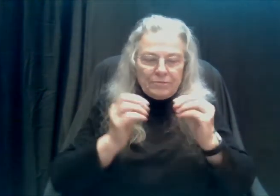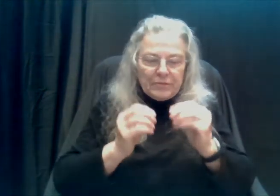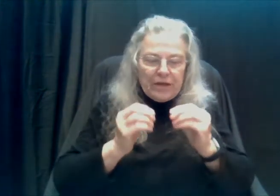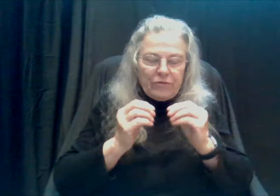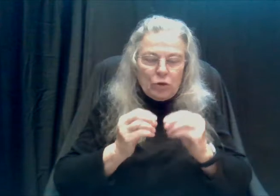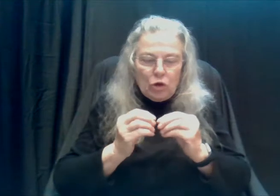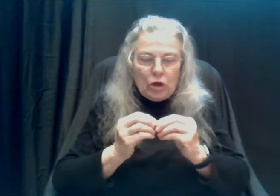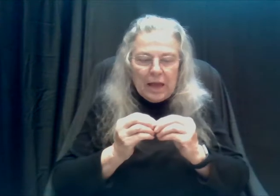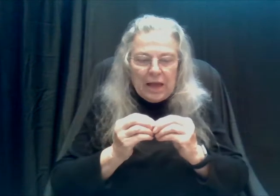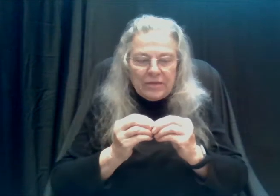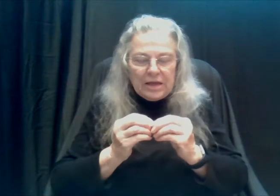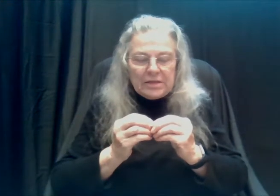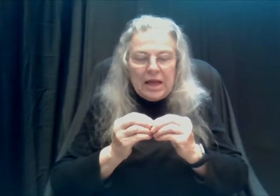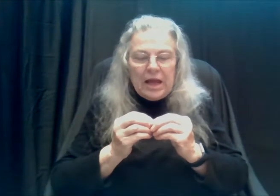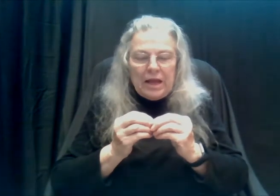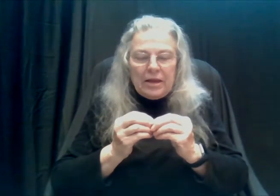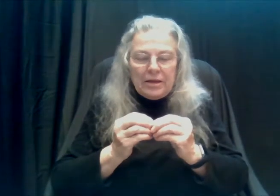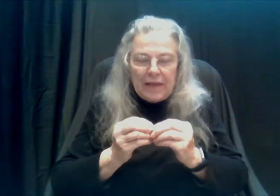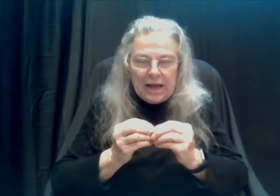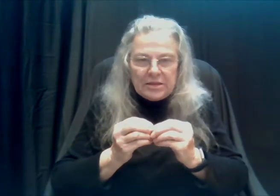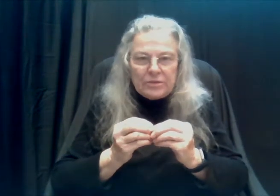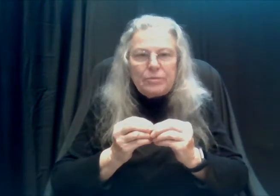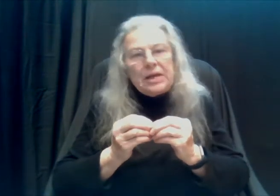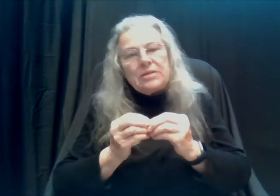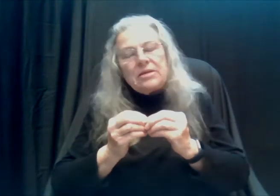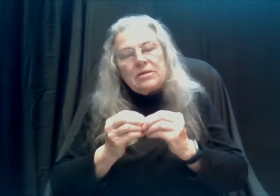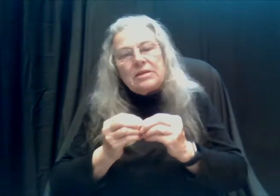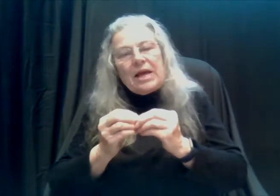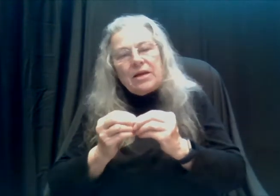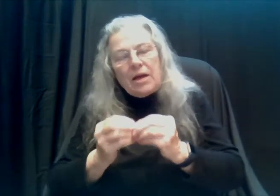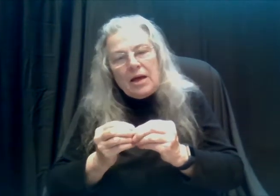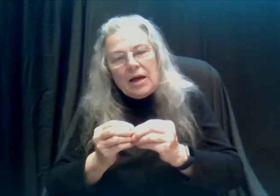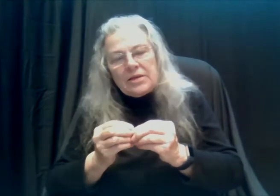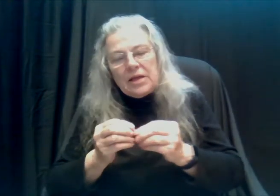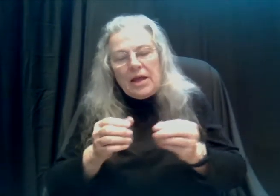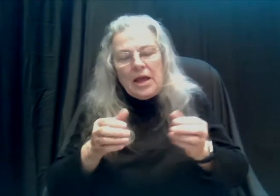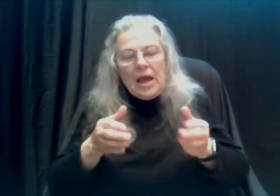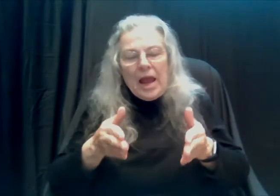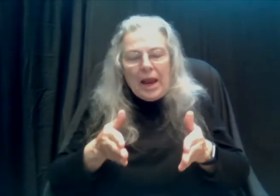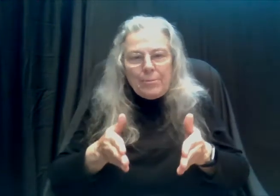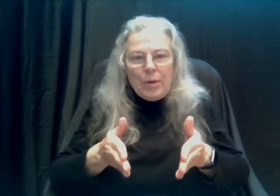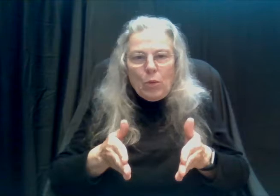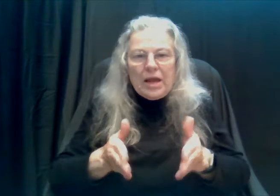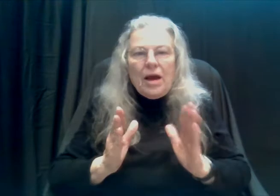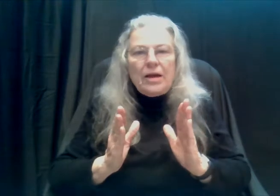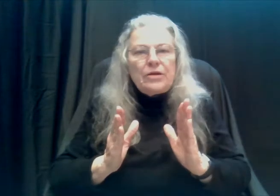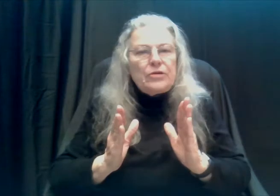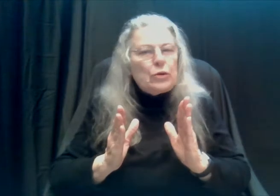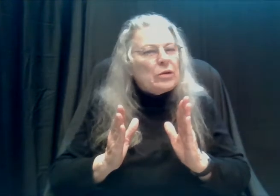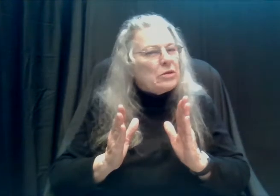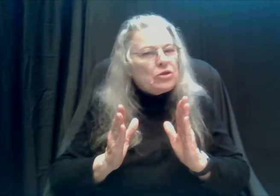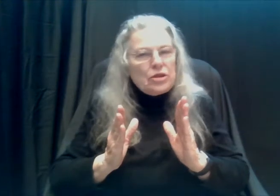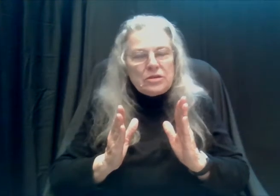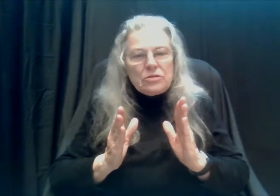if you look at this, let's means let us, but we kind of do it with just the